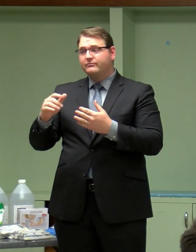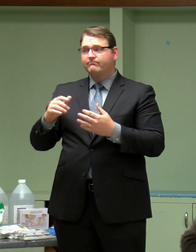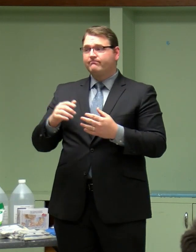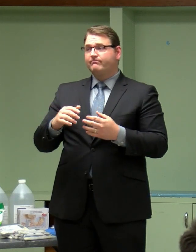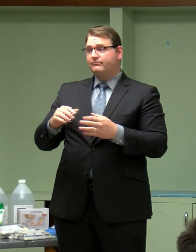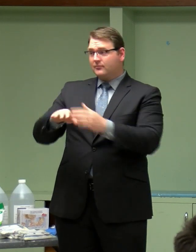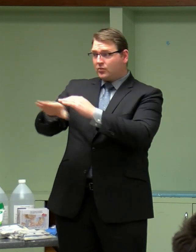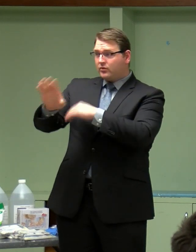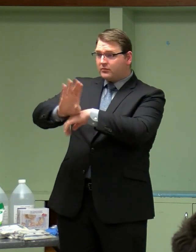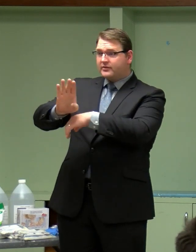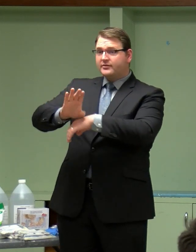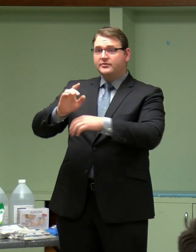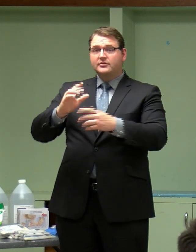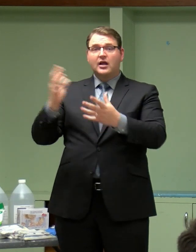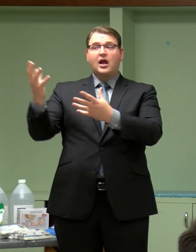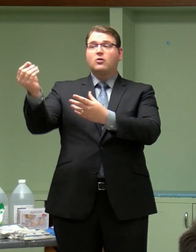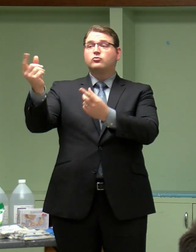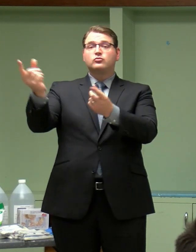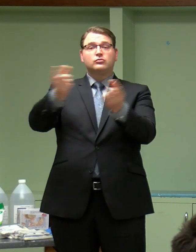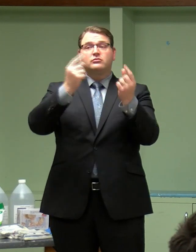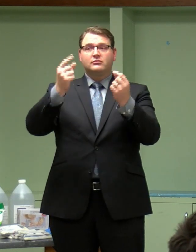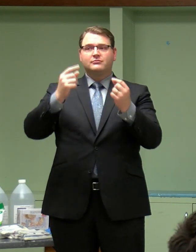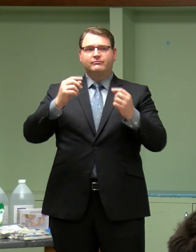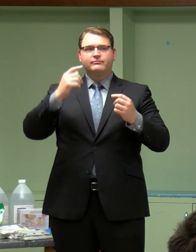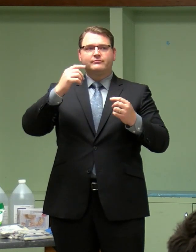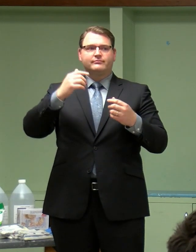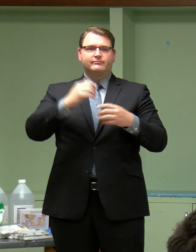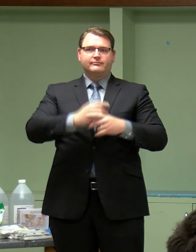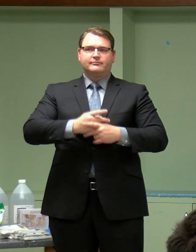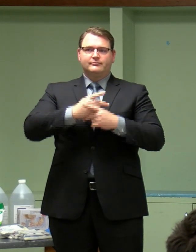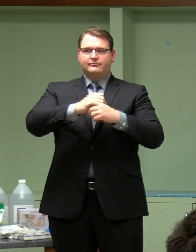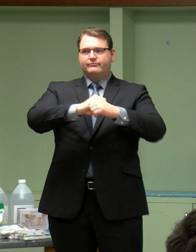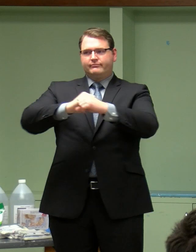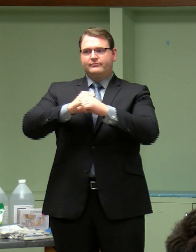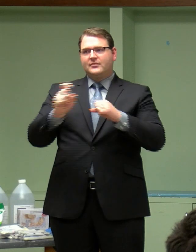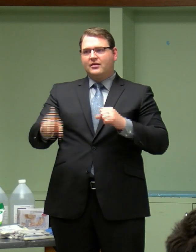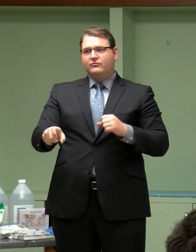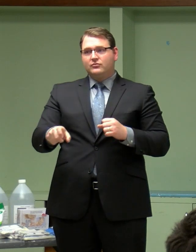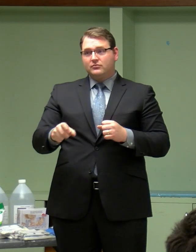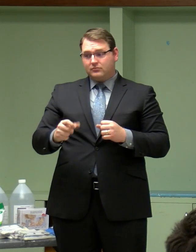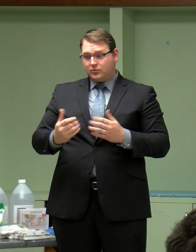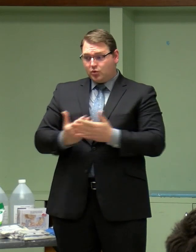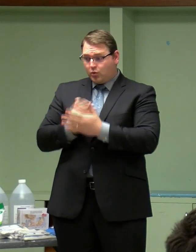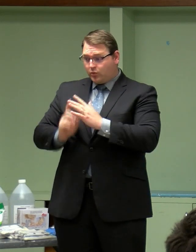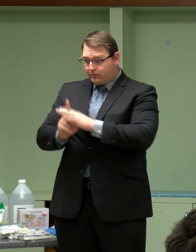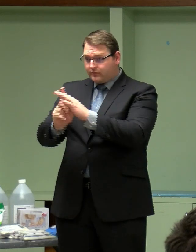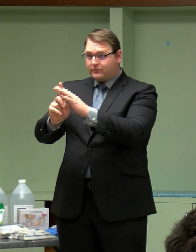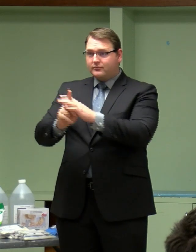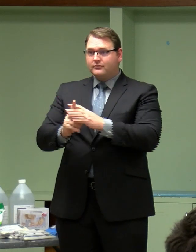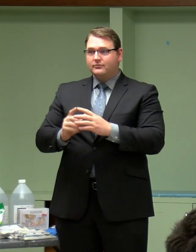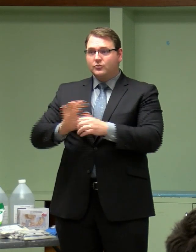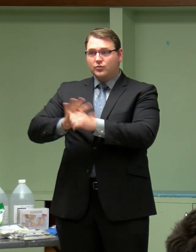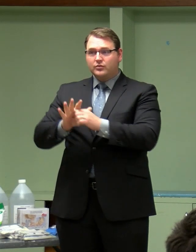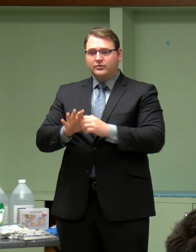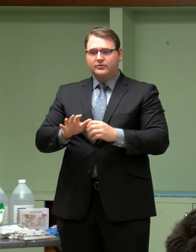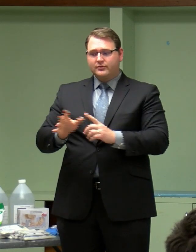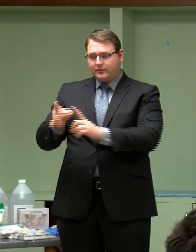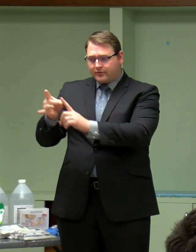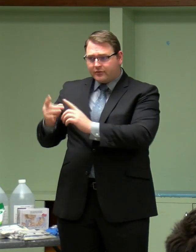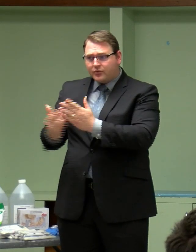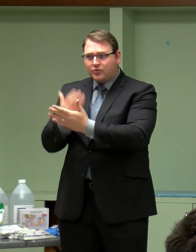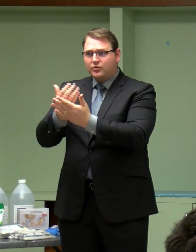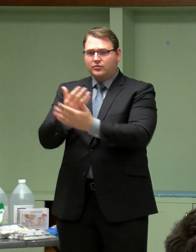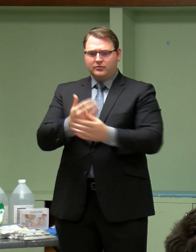as long as we're reporting new cases, and as long as we're reporting people who are dying, and as long as we can't tell you that this virus is out of